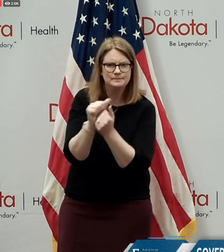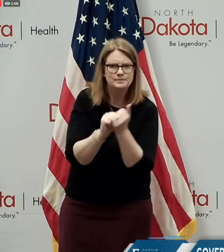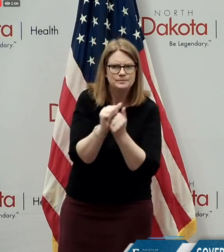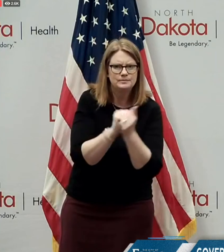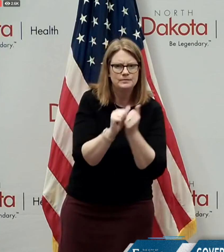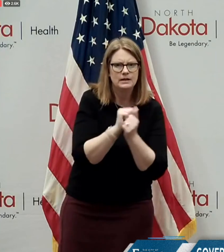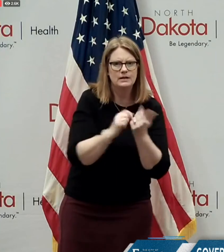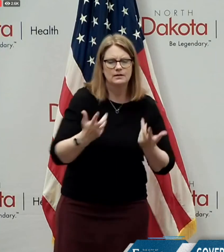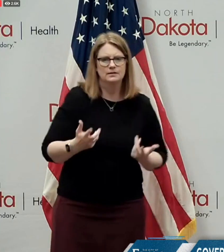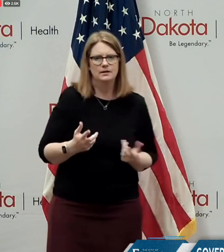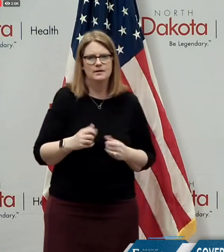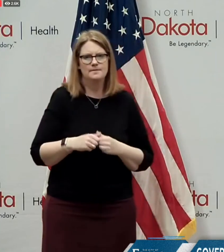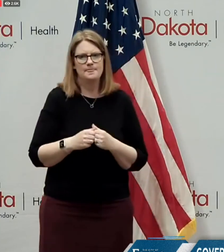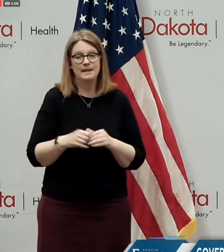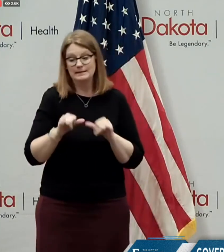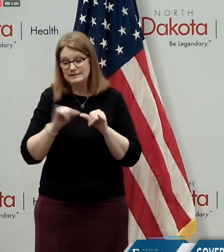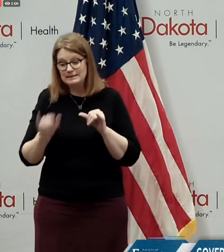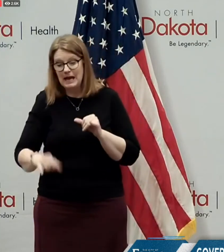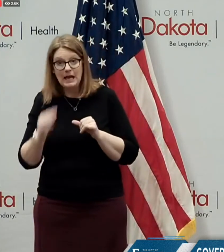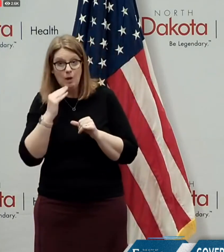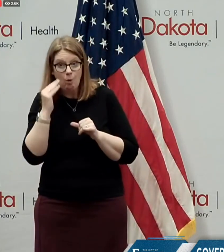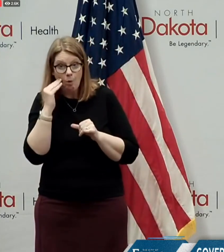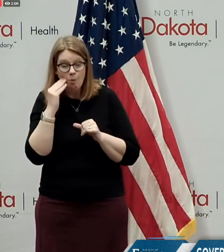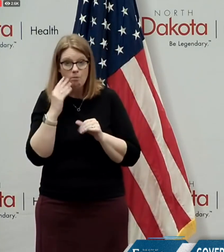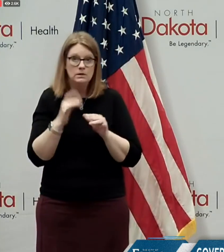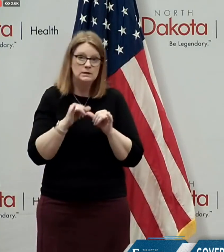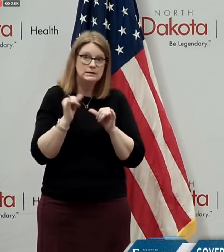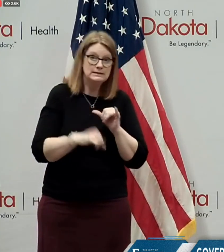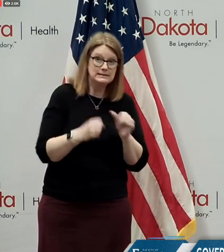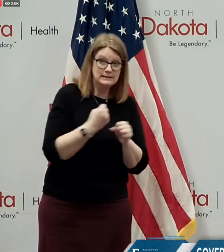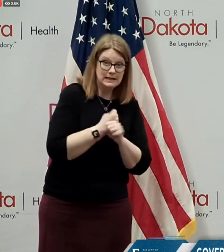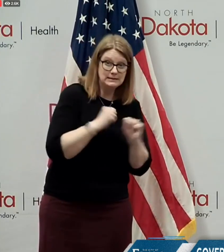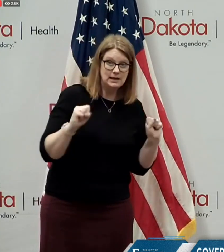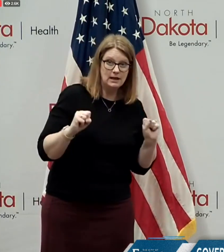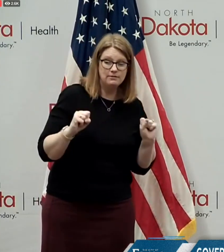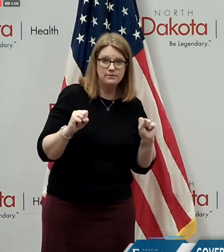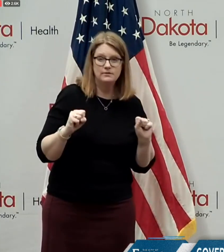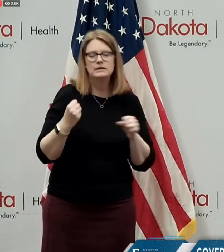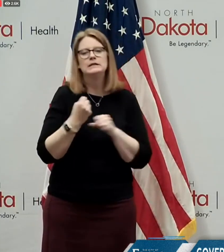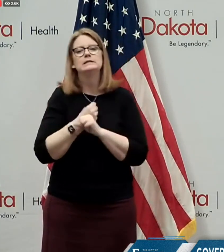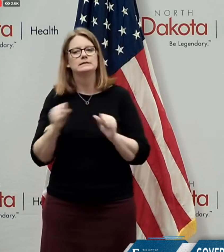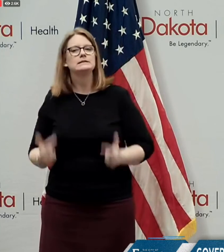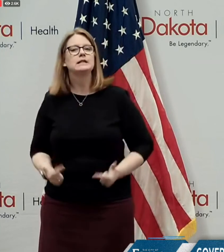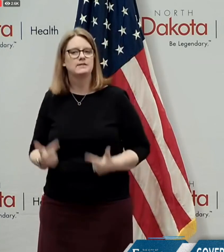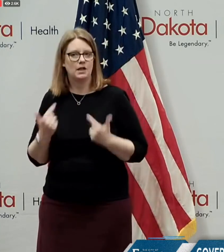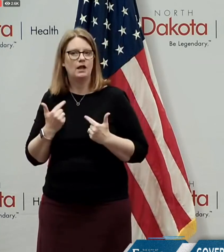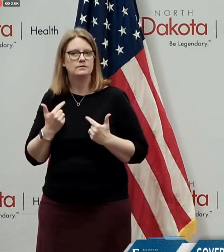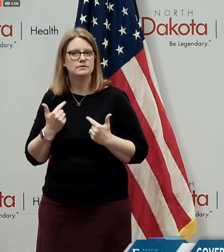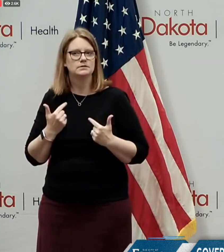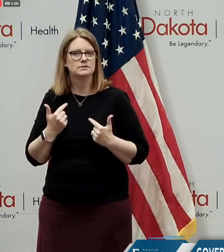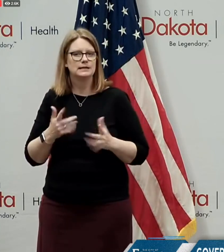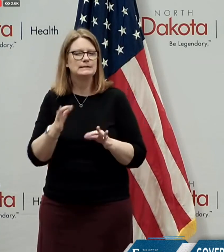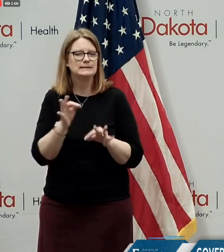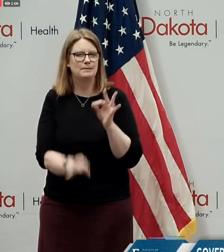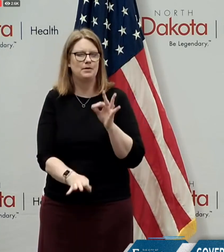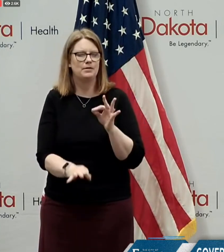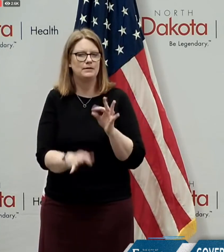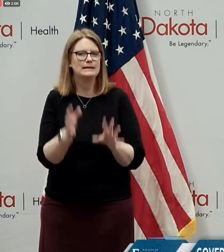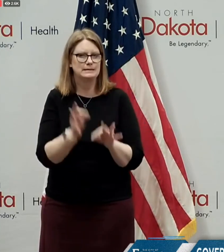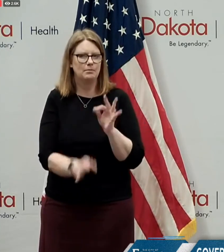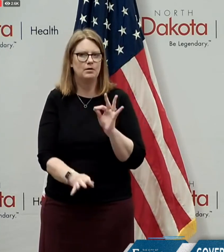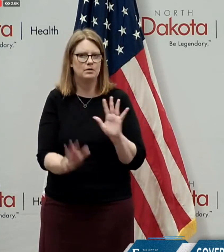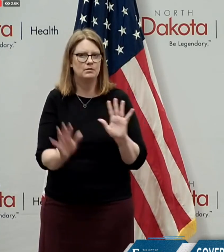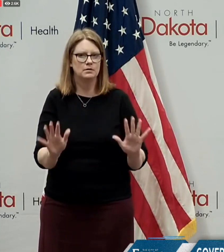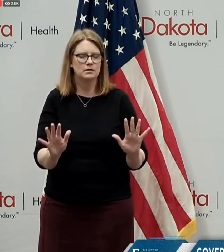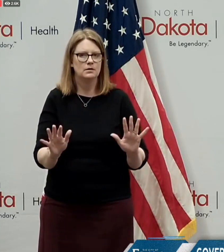at home, stay safe, save lives. It's pretty simple for right now. Our life's changed